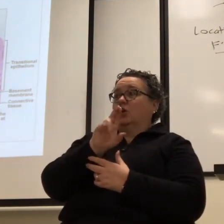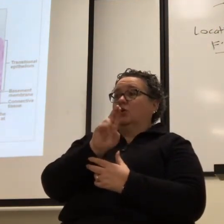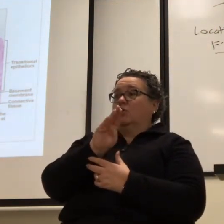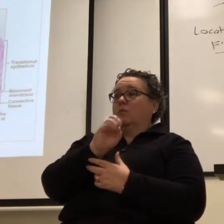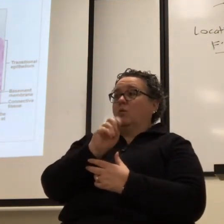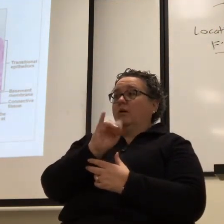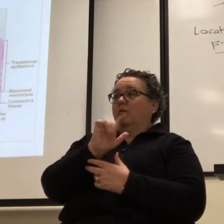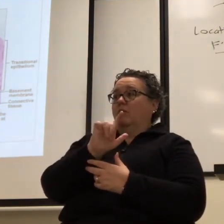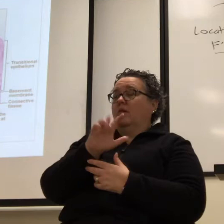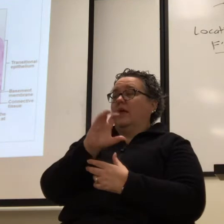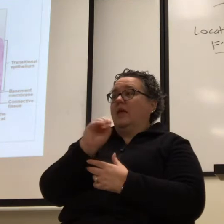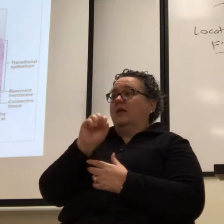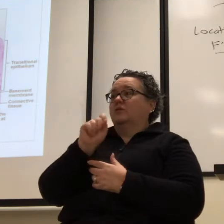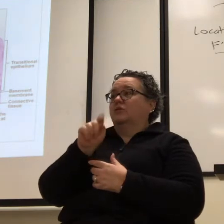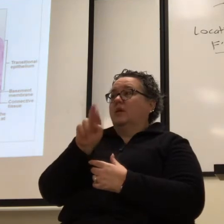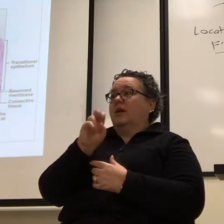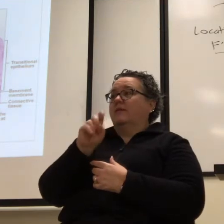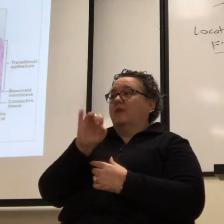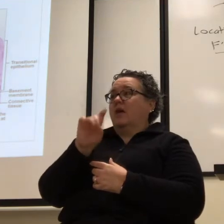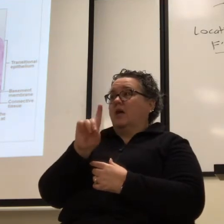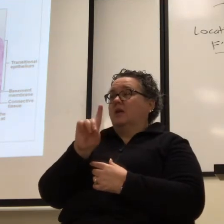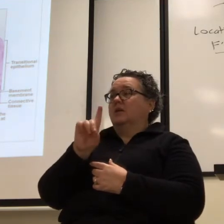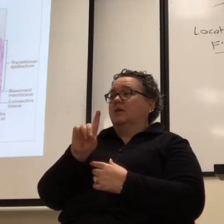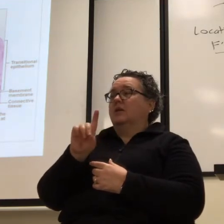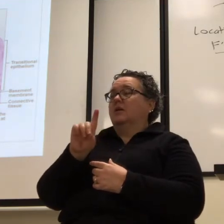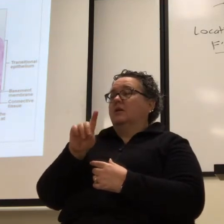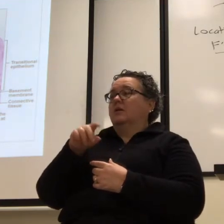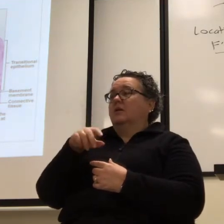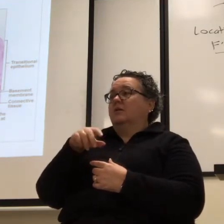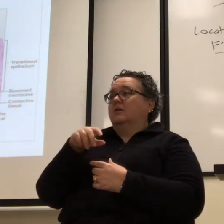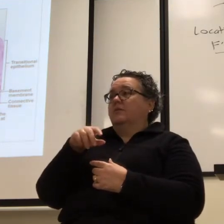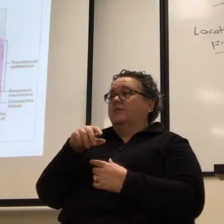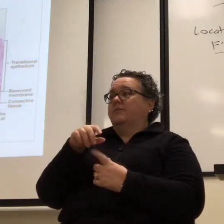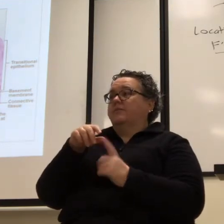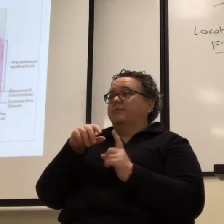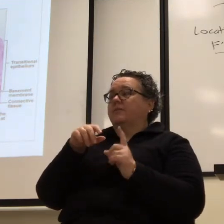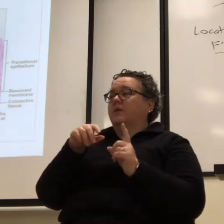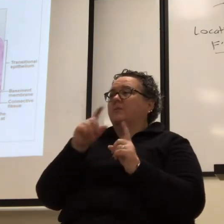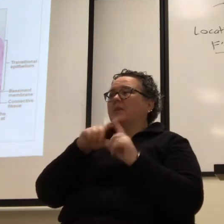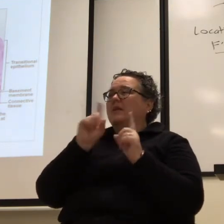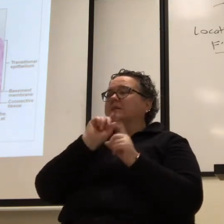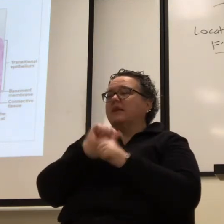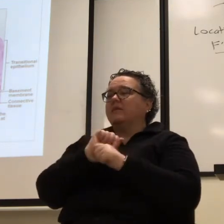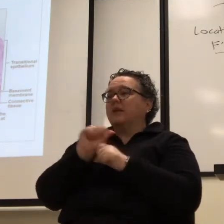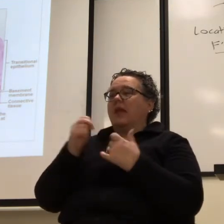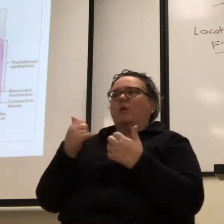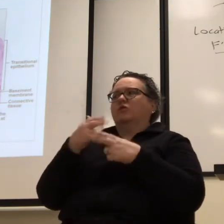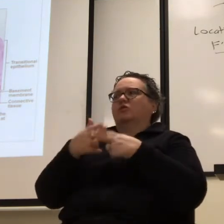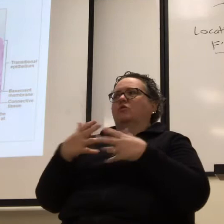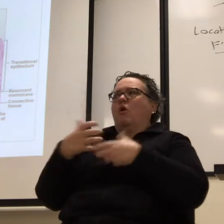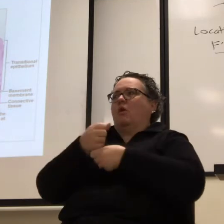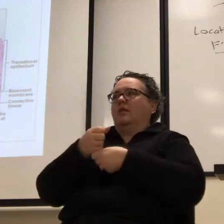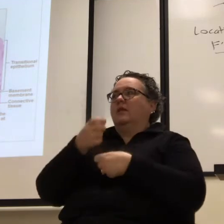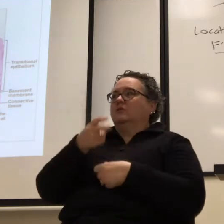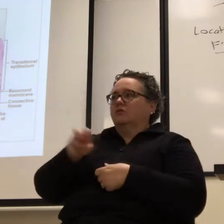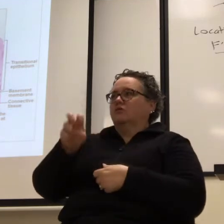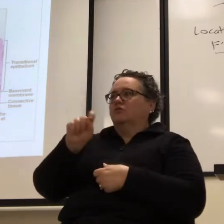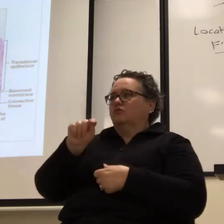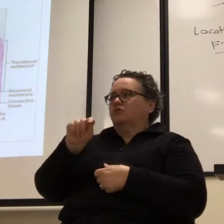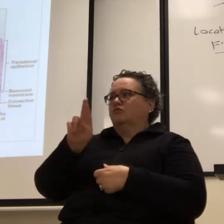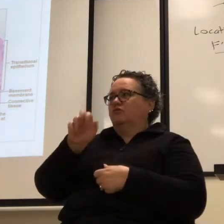now we just call it transitional. But it's definitely a stratified epithelium. And when you look at the top